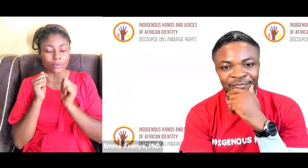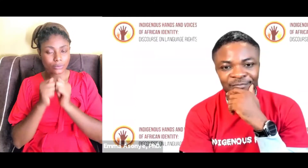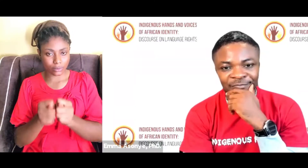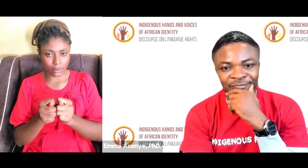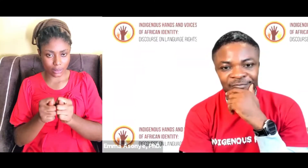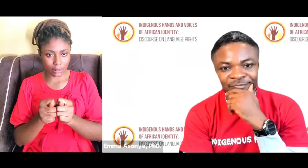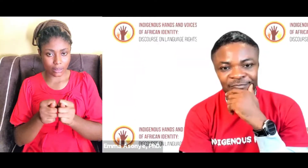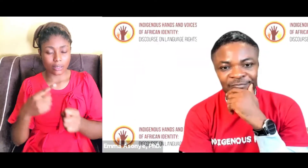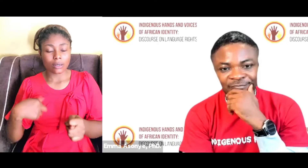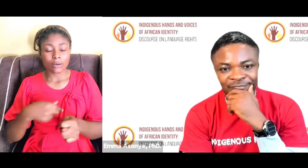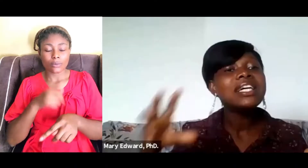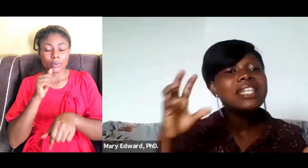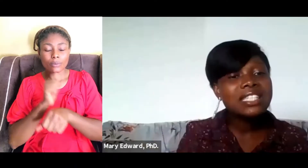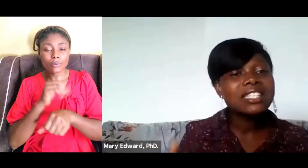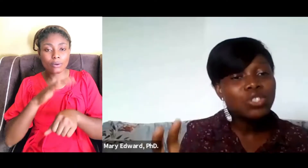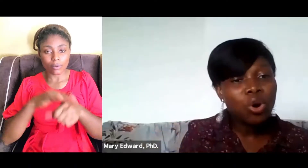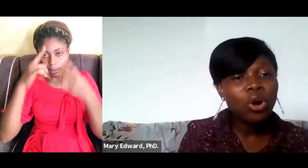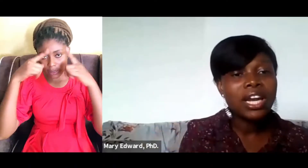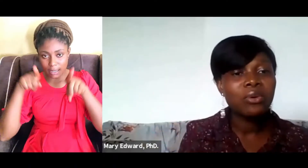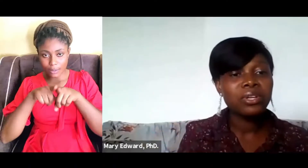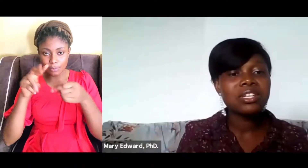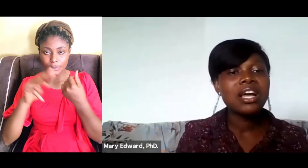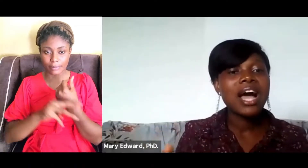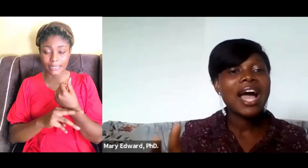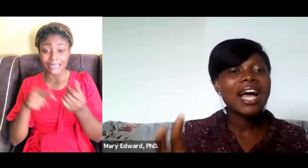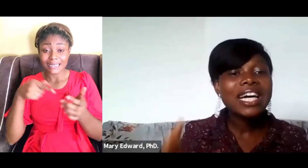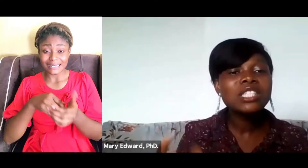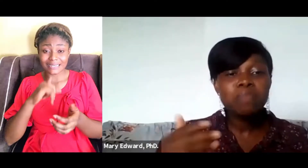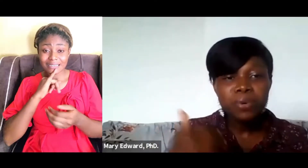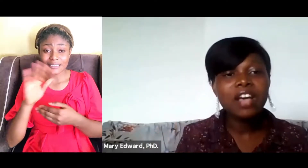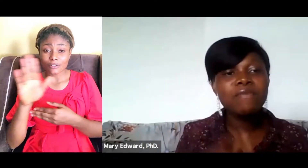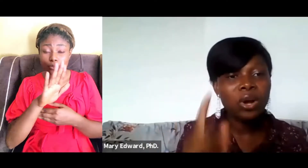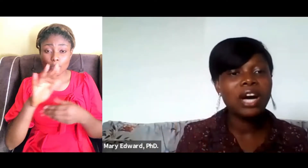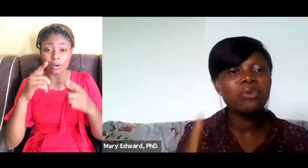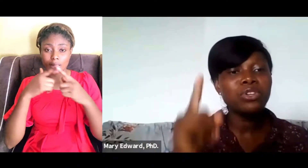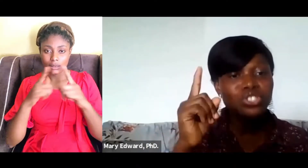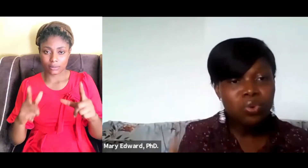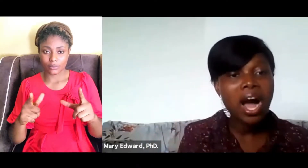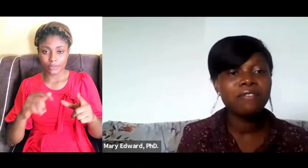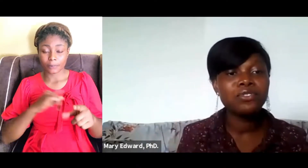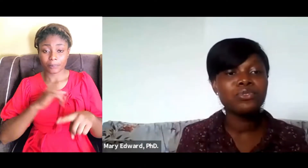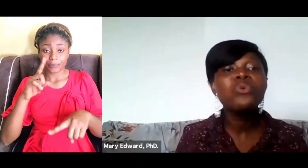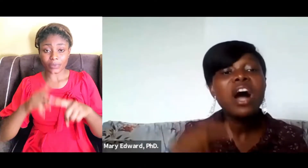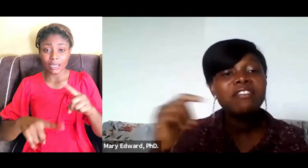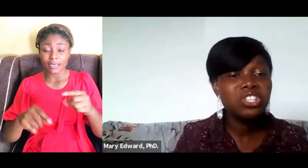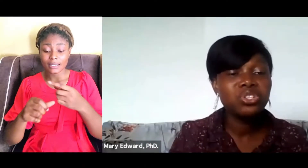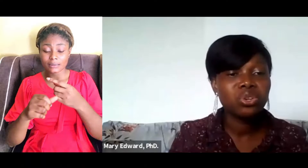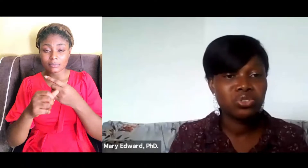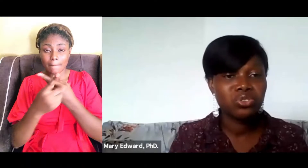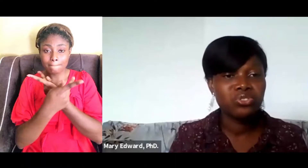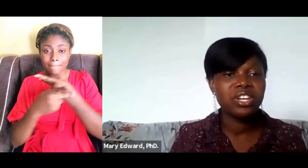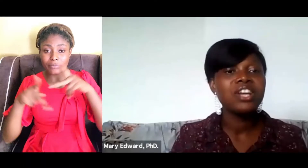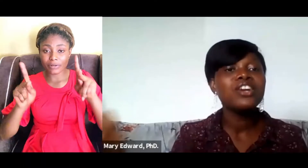agreement with the deaf people that this is your language. I can't preserve your language. You have to. You